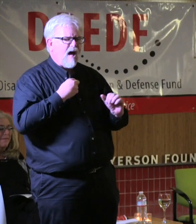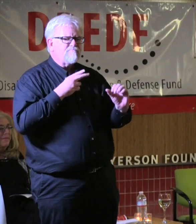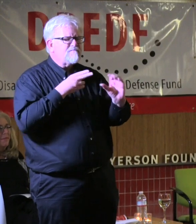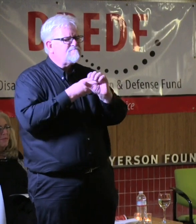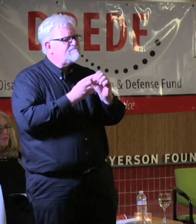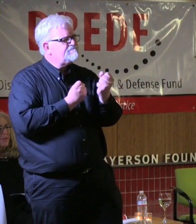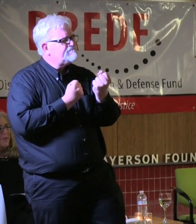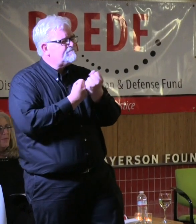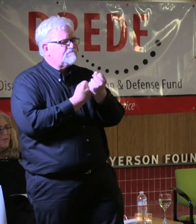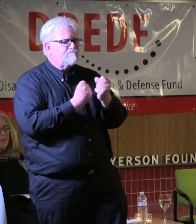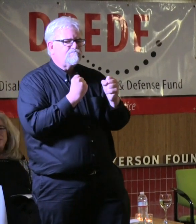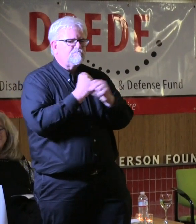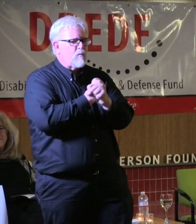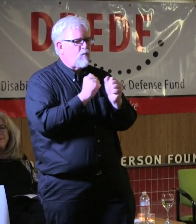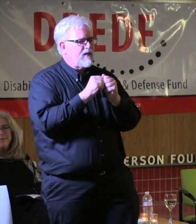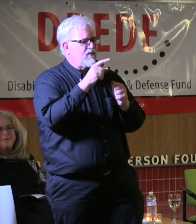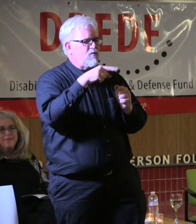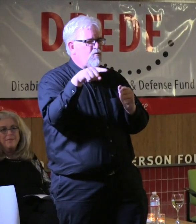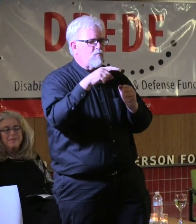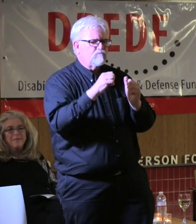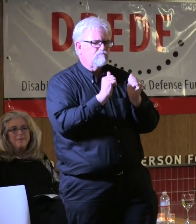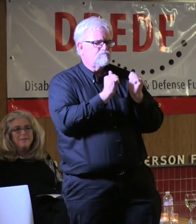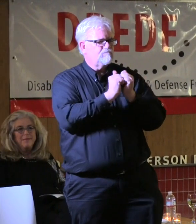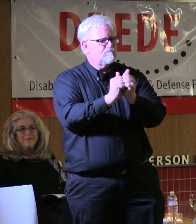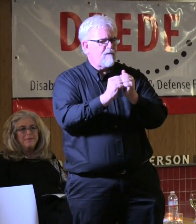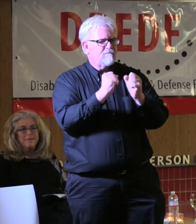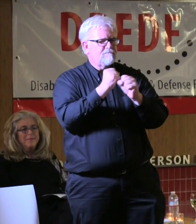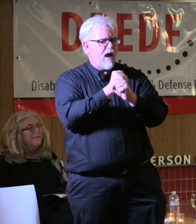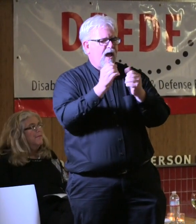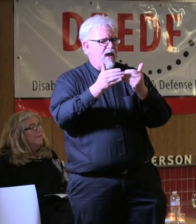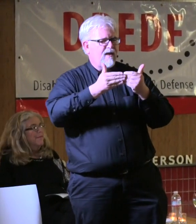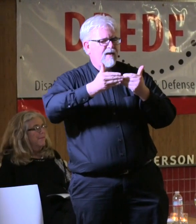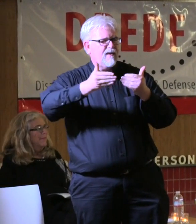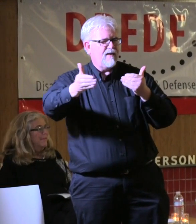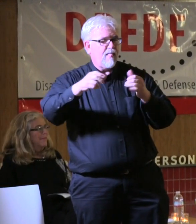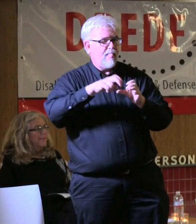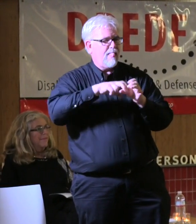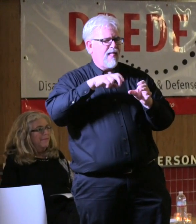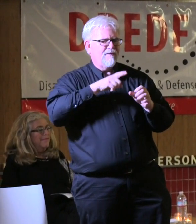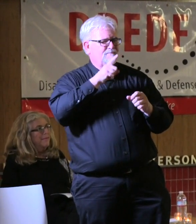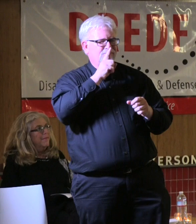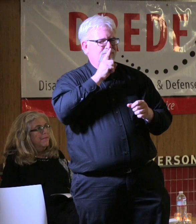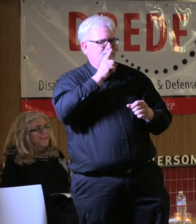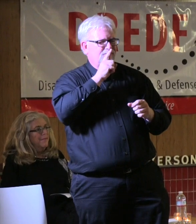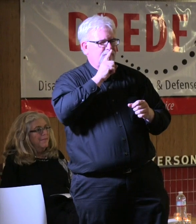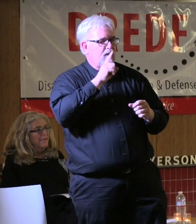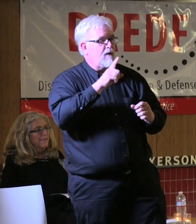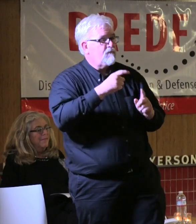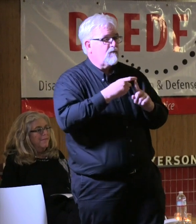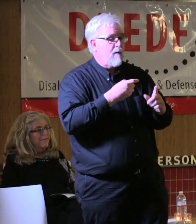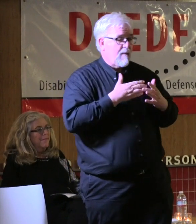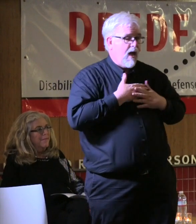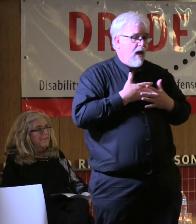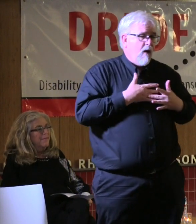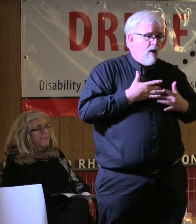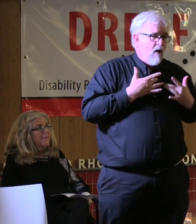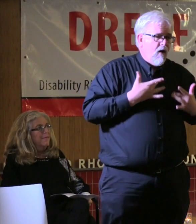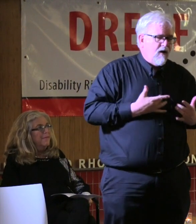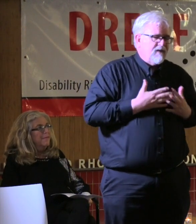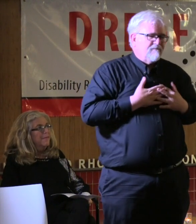you. We're going to continue to fight on these issues as we move ahead. But I just, from the bottom of my heart, want to thank